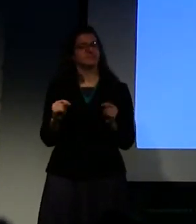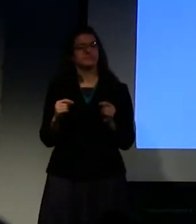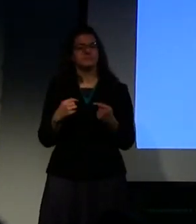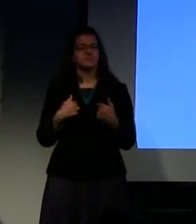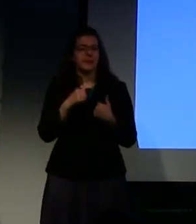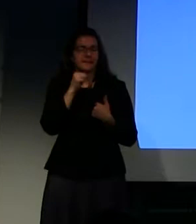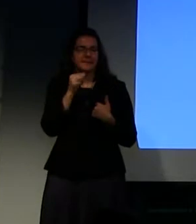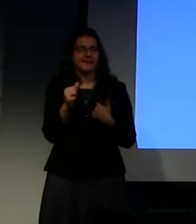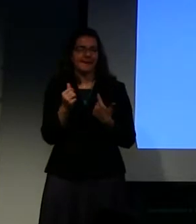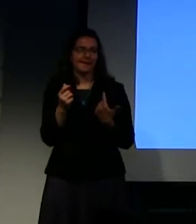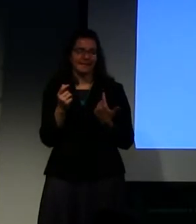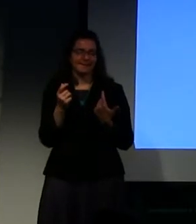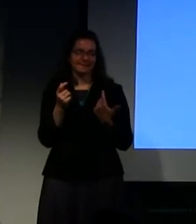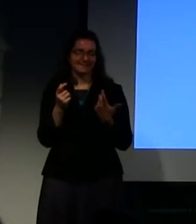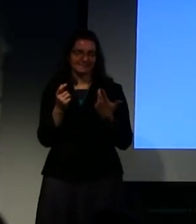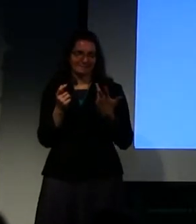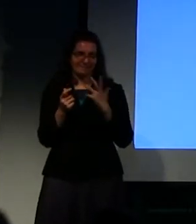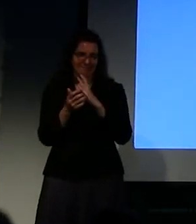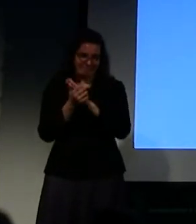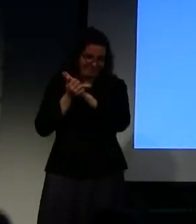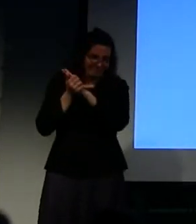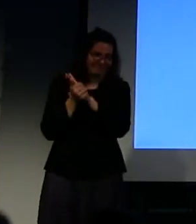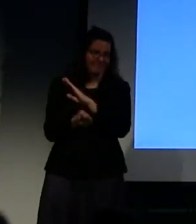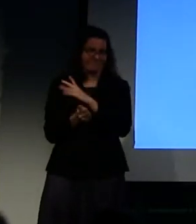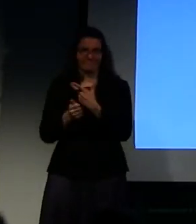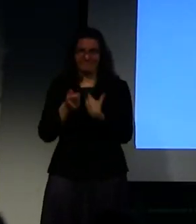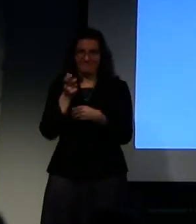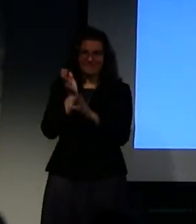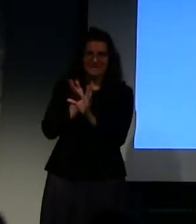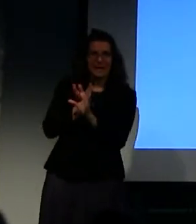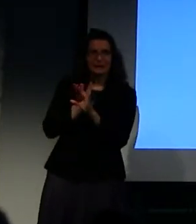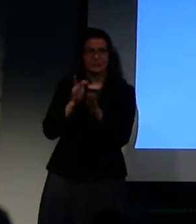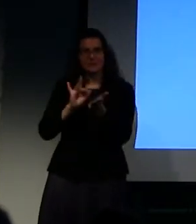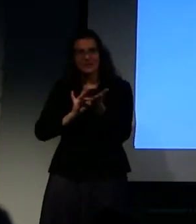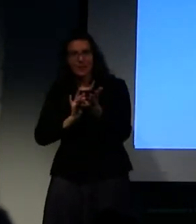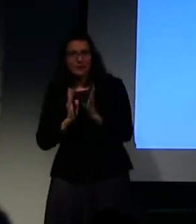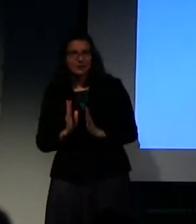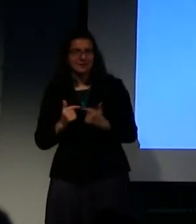as a psychiatrist or psychologist to,